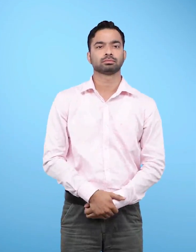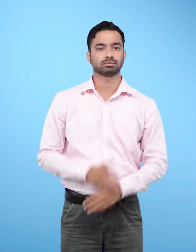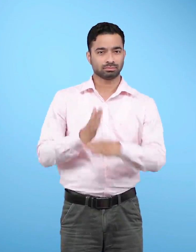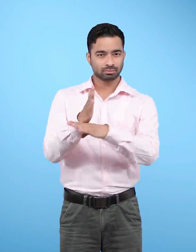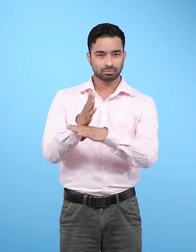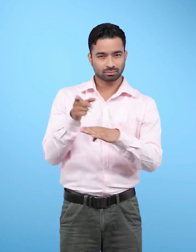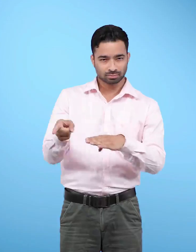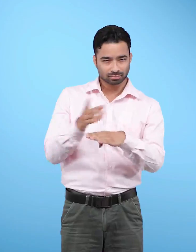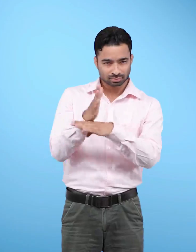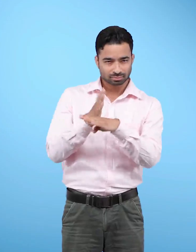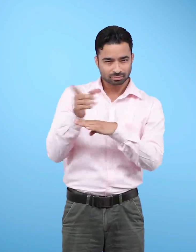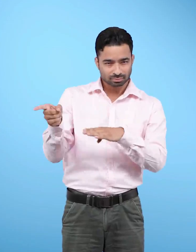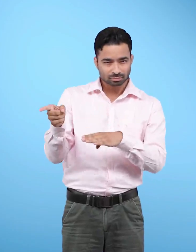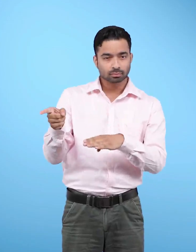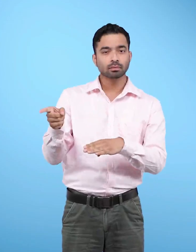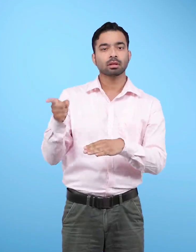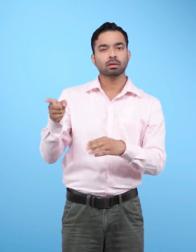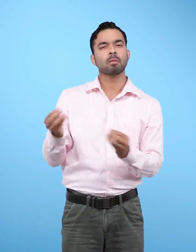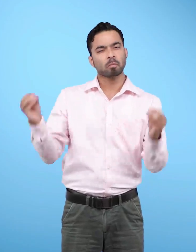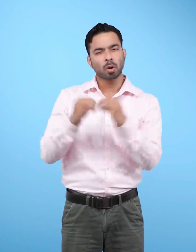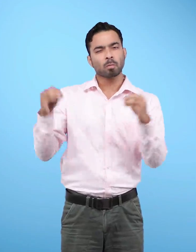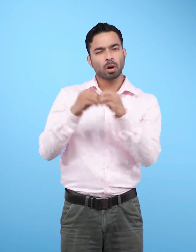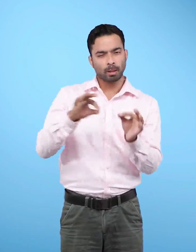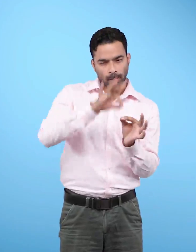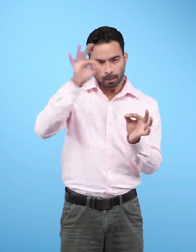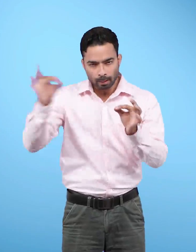What other rectangles can he make with 100 meters of wire?